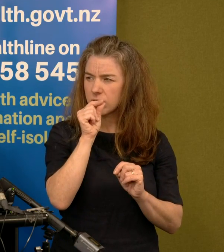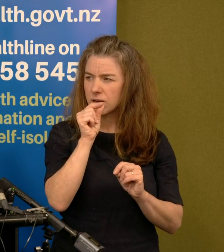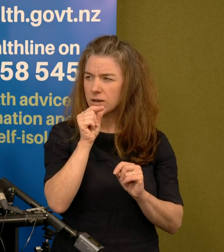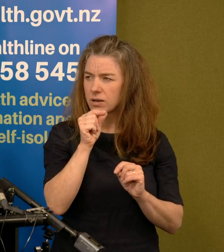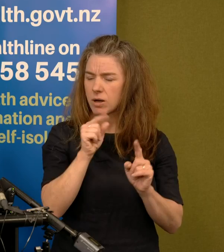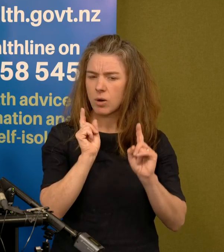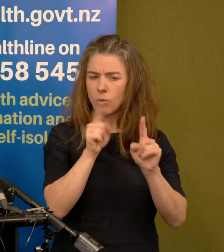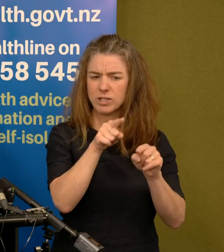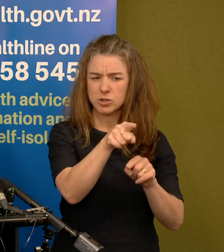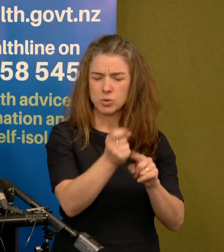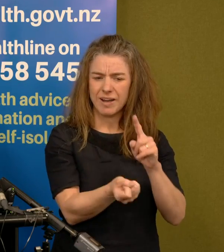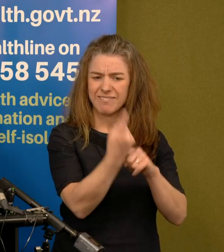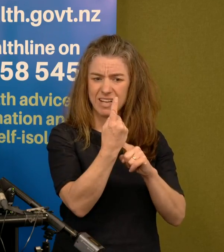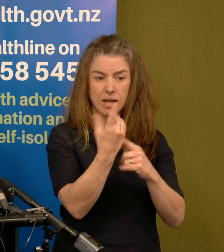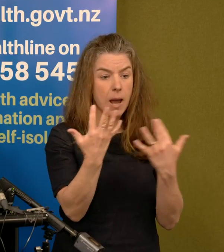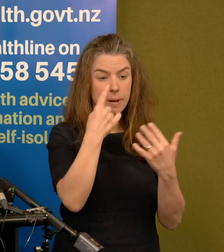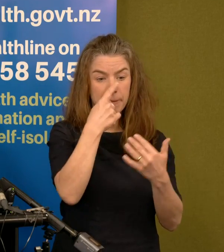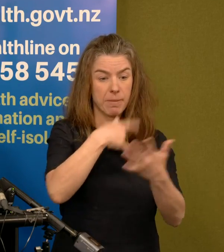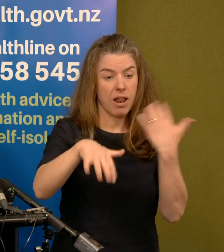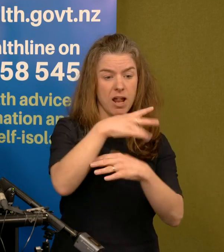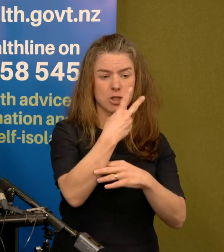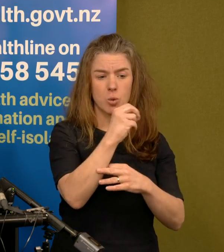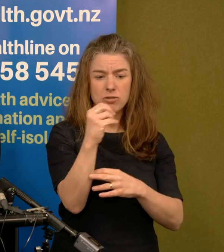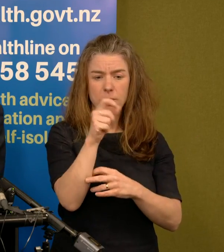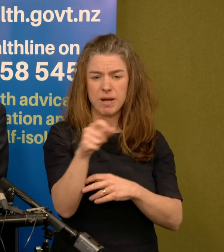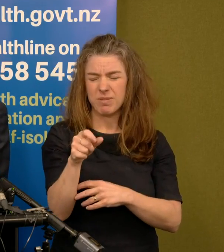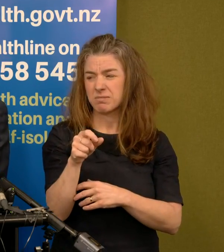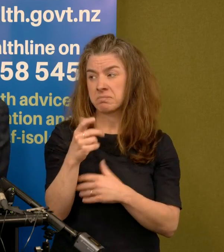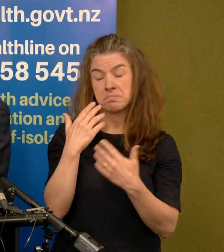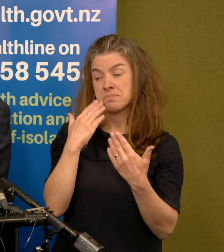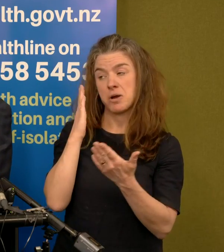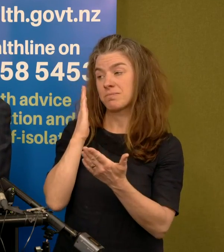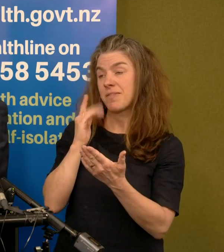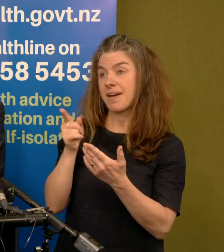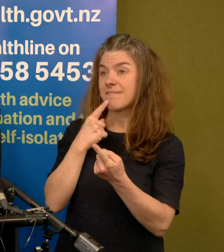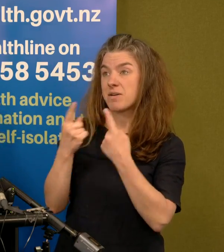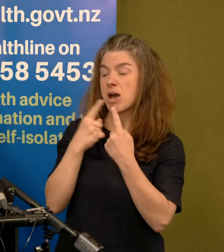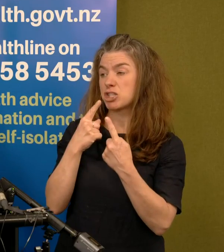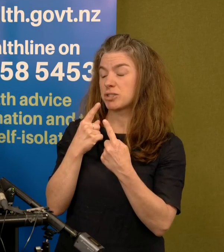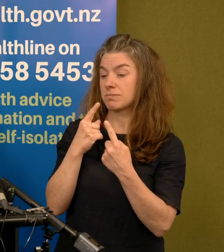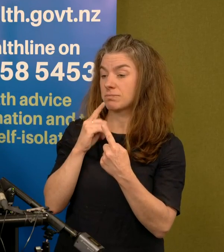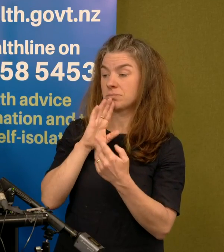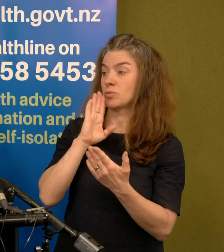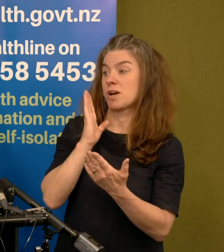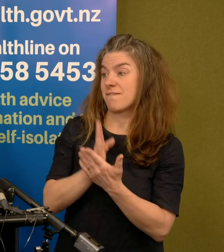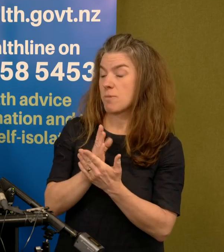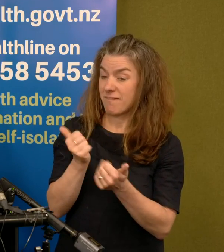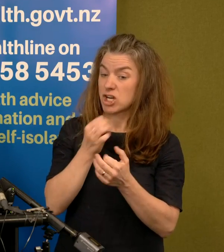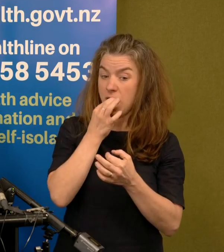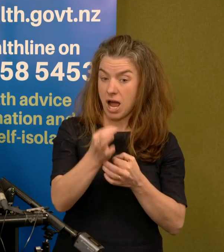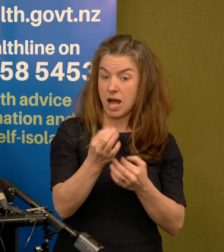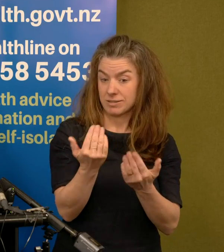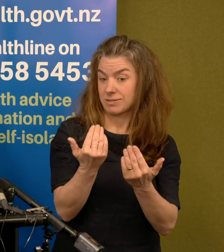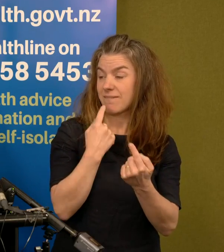event attended by 200 people. Okay, well that would be speculation. I don't have that information, but I have asked for it, and